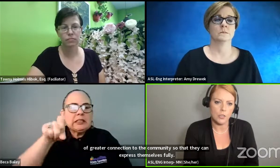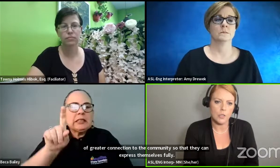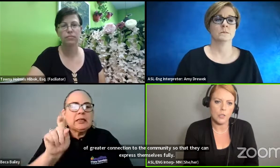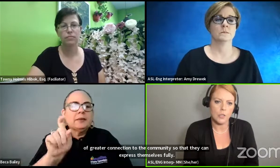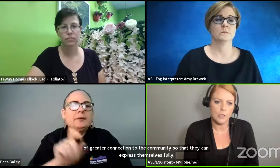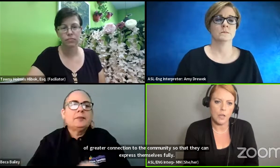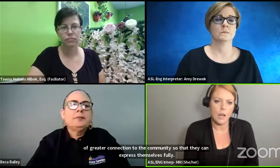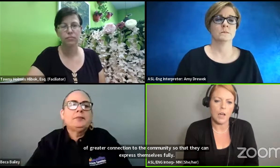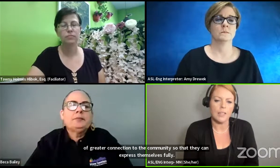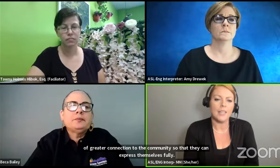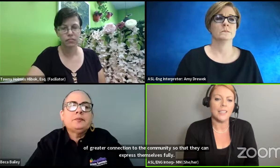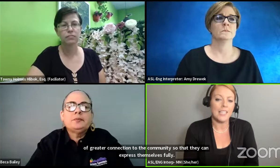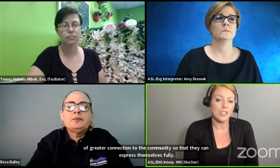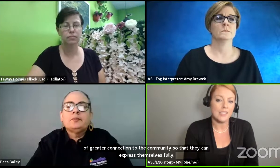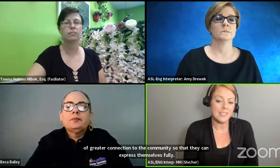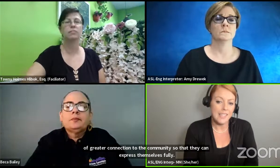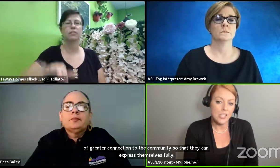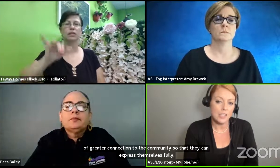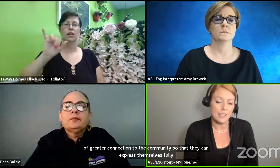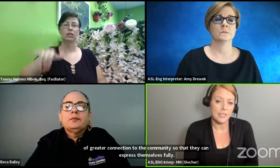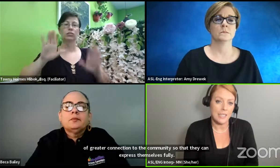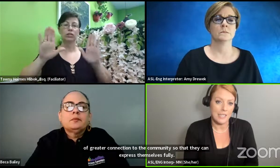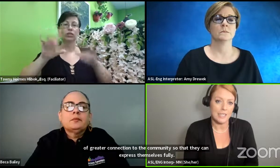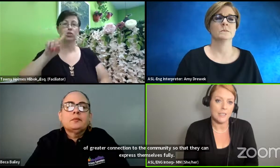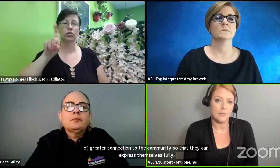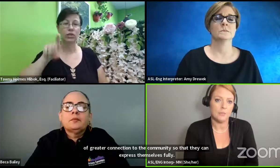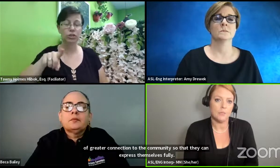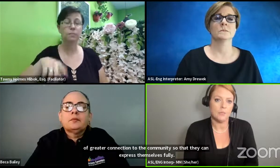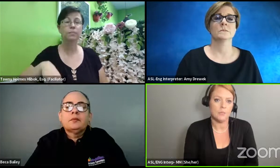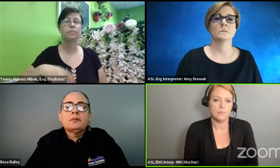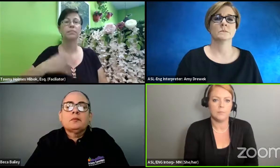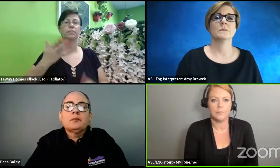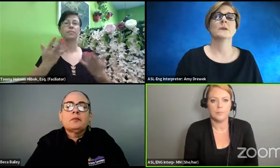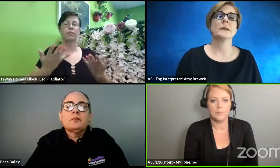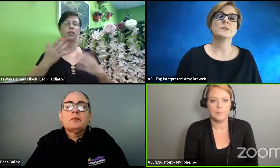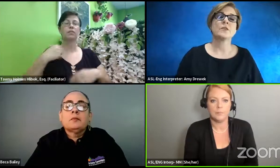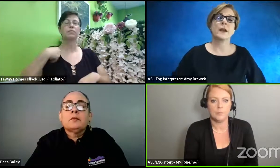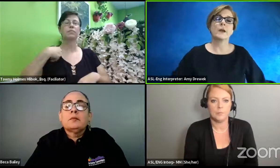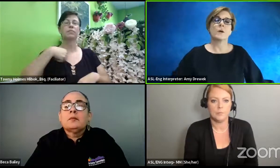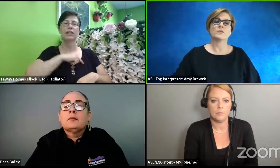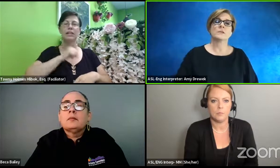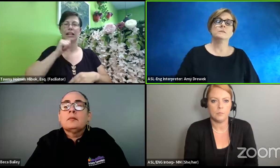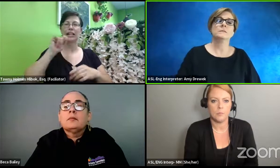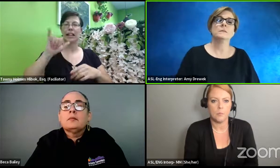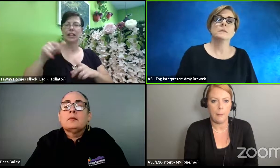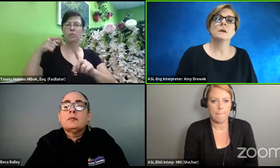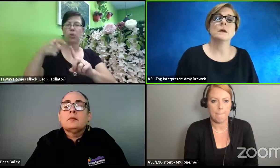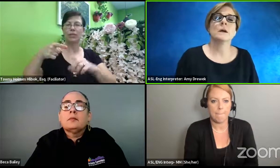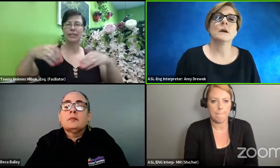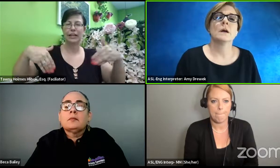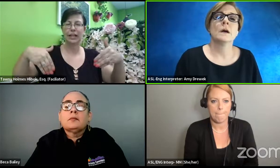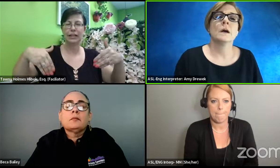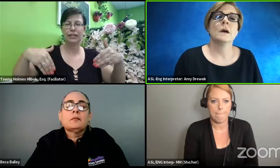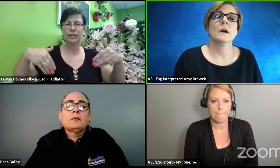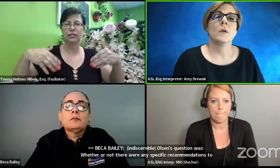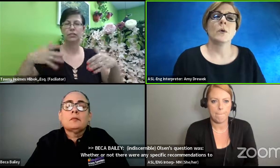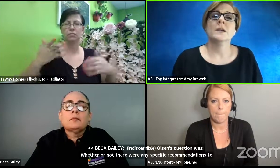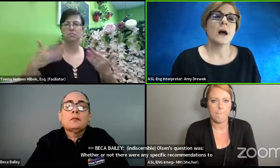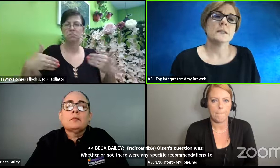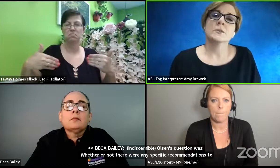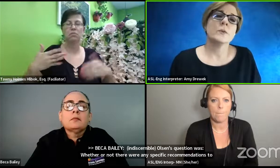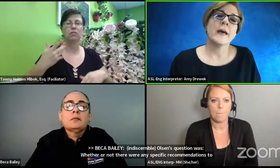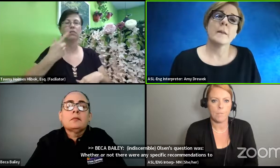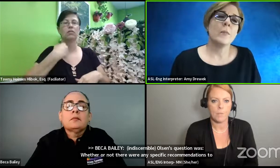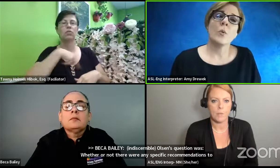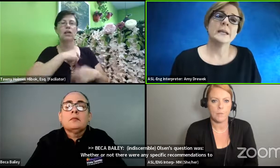legislature on legislation needs. That's a great question.